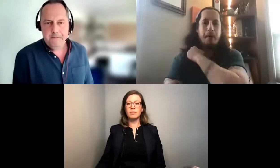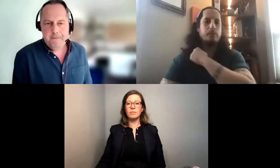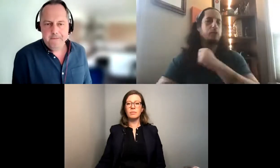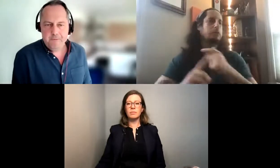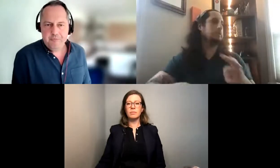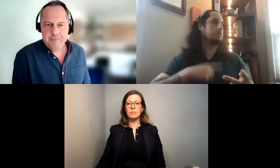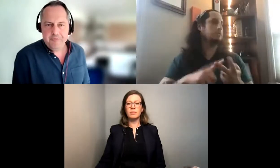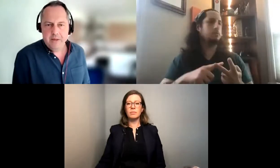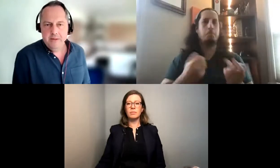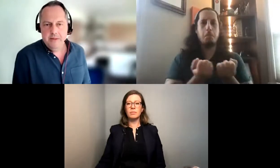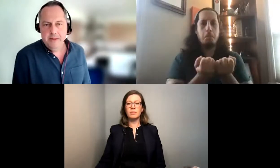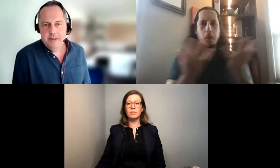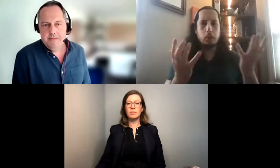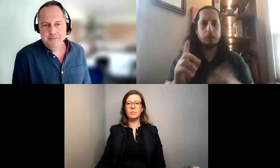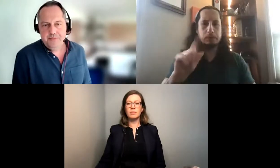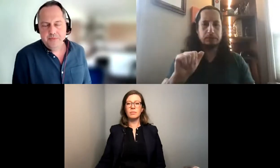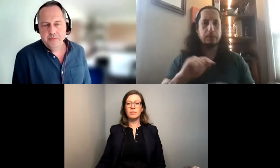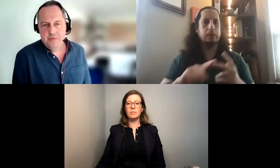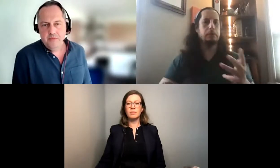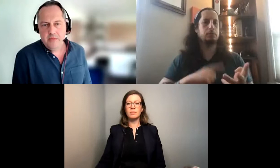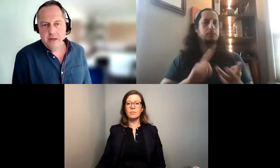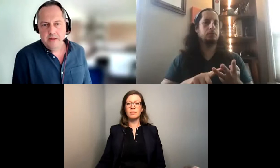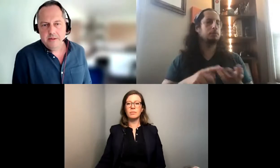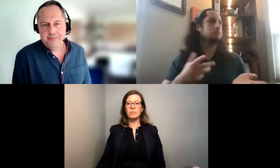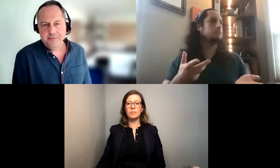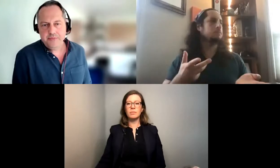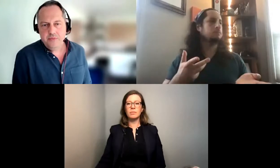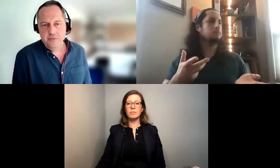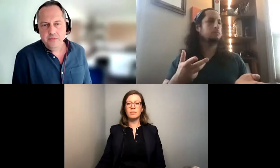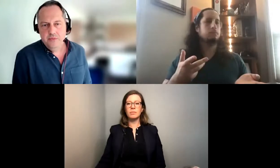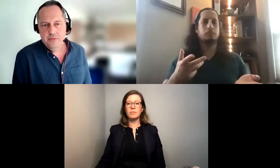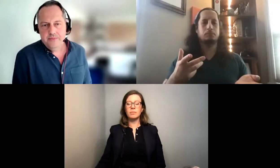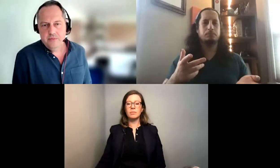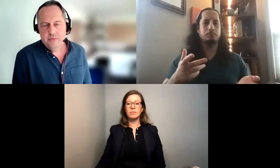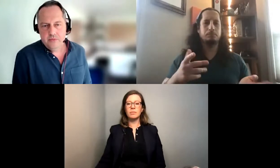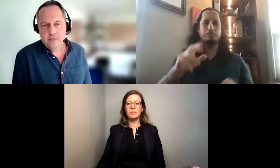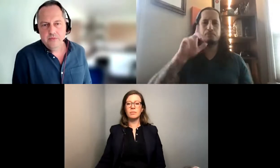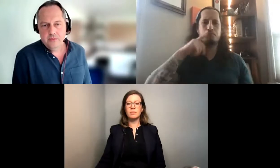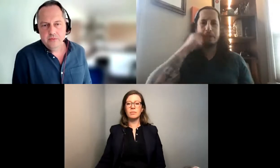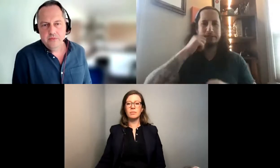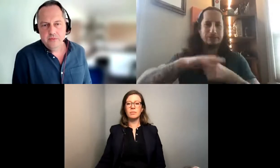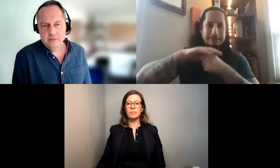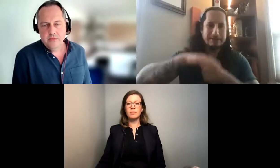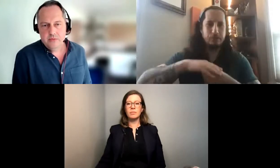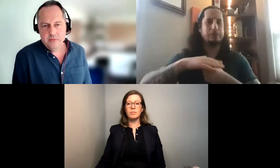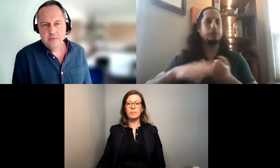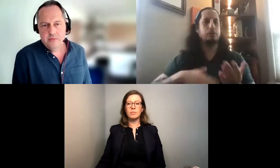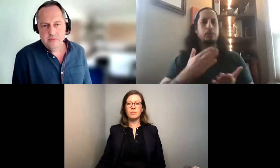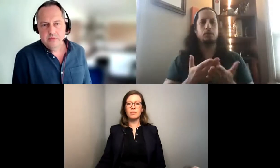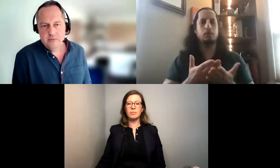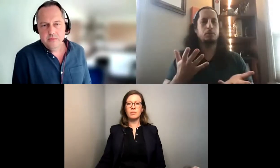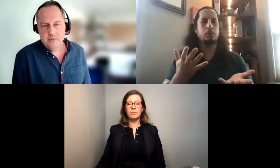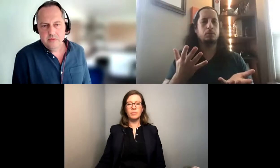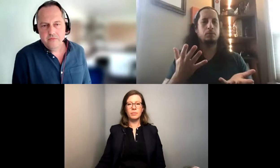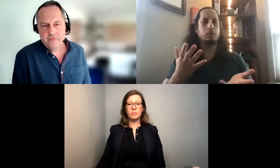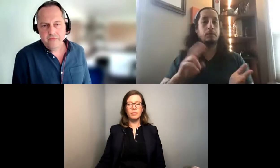really different population. They tend to be from lower socioeconomic status, multiply disabled,